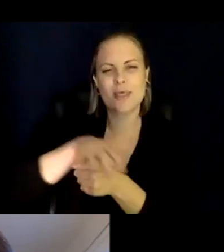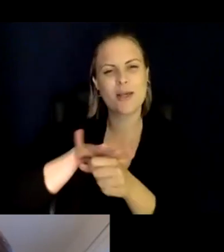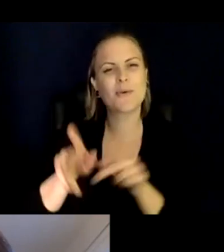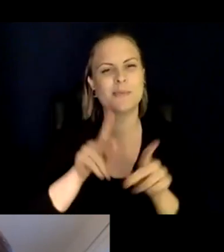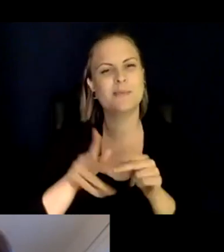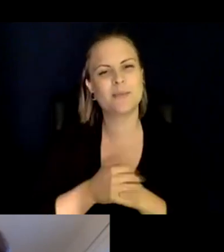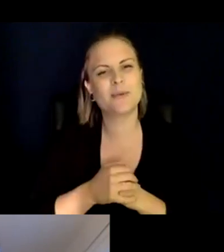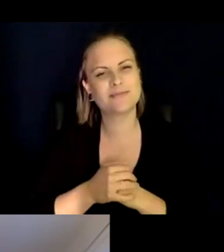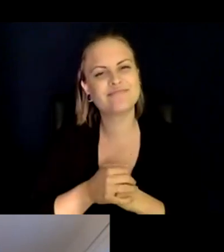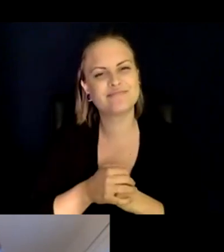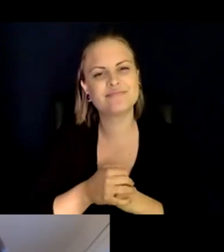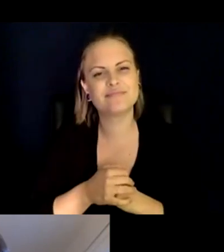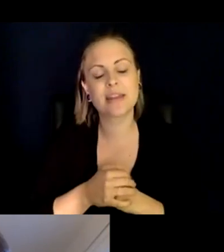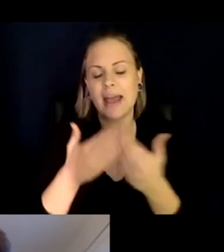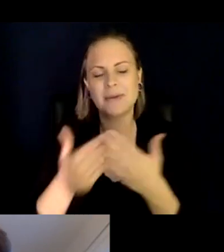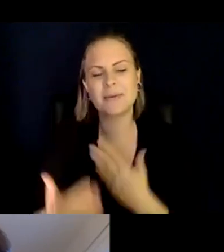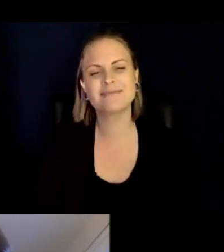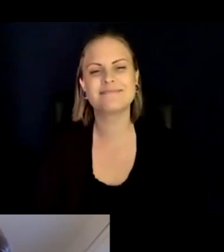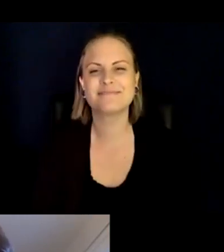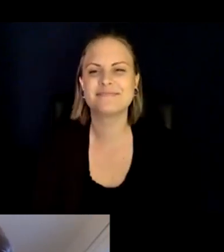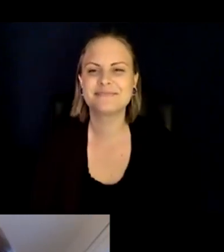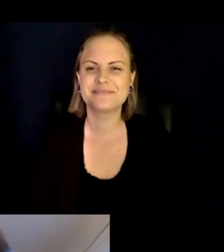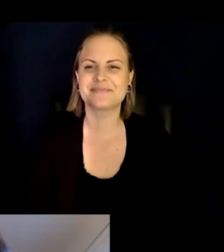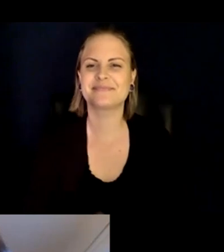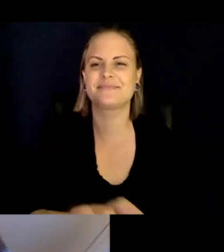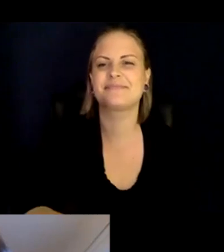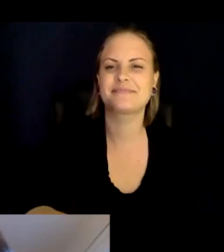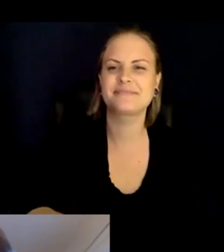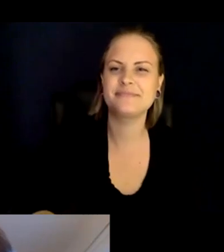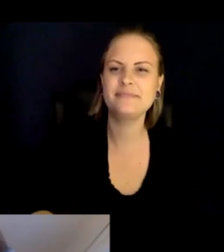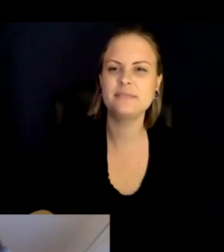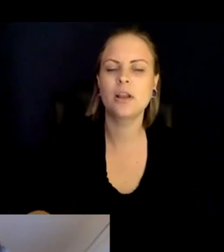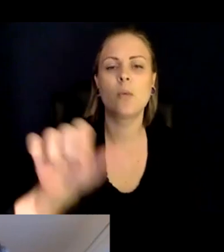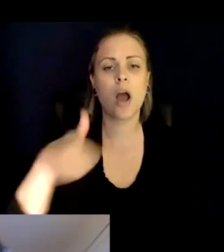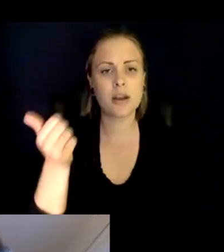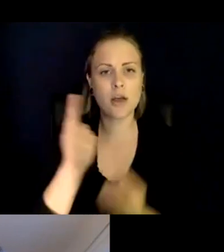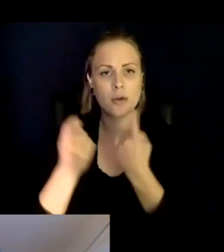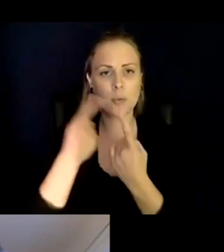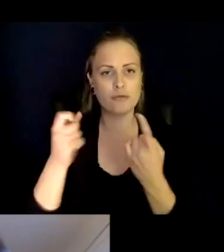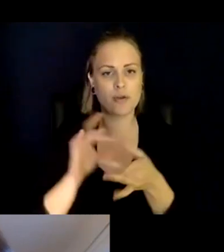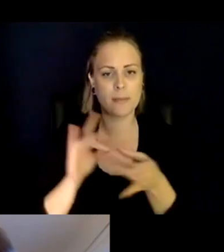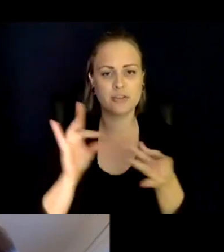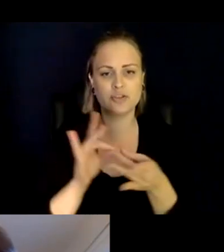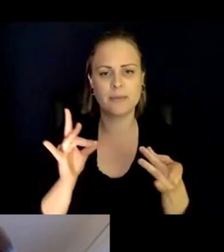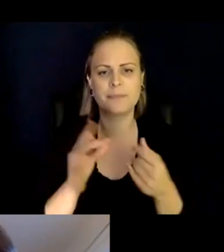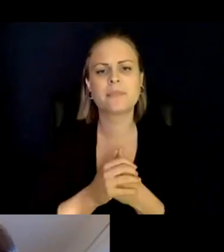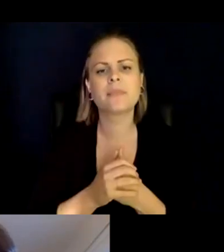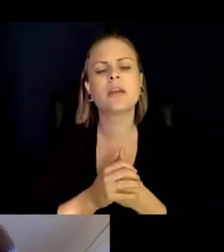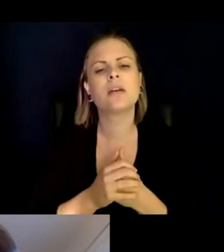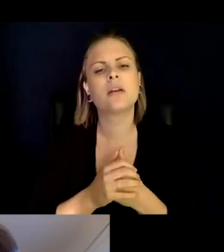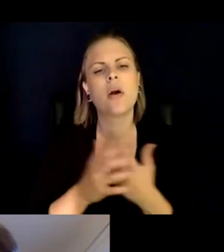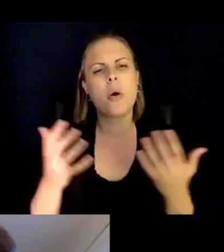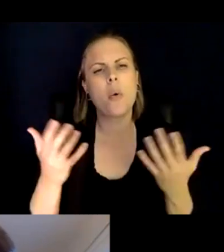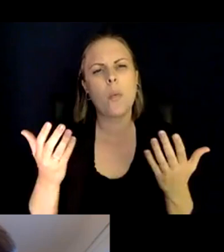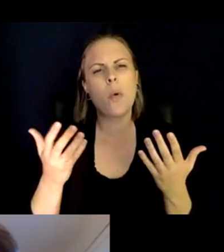met. Anyway. Excellent. Another question from the chat. What were the biggest changes you